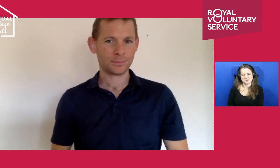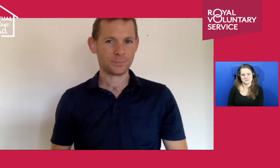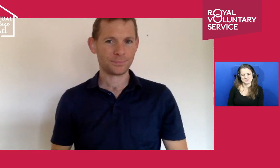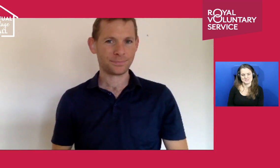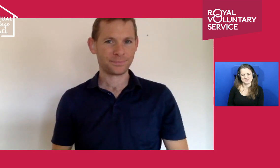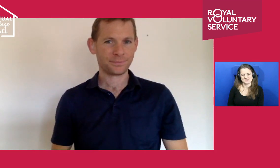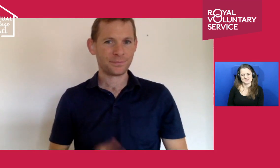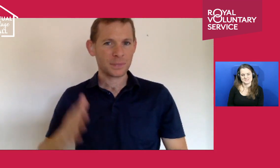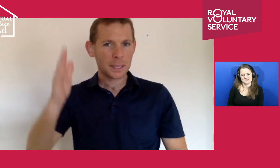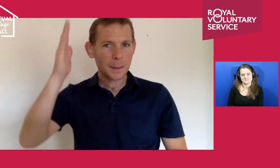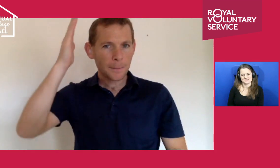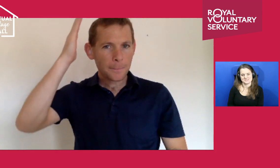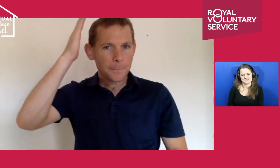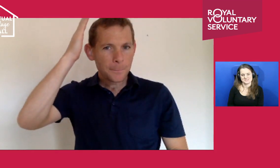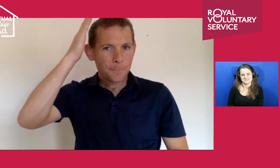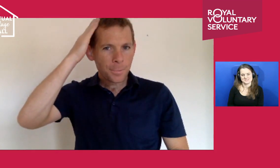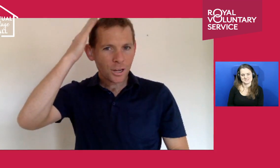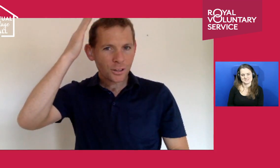Mother.